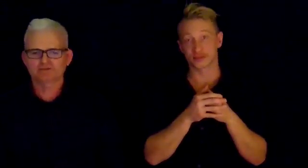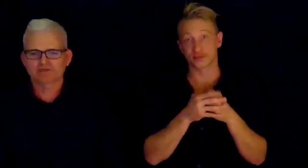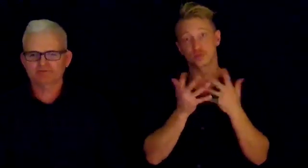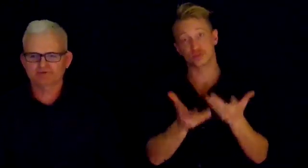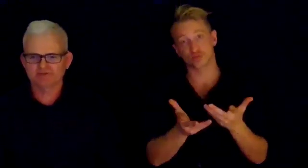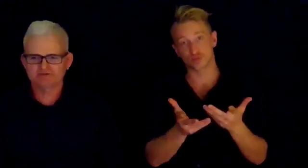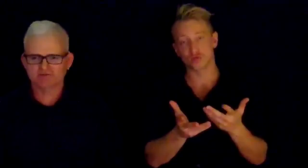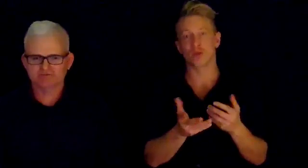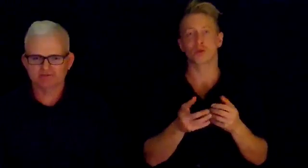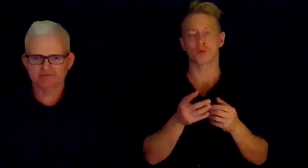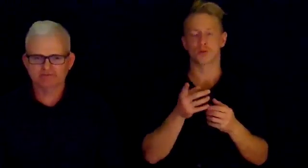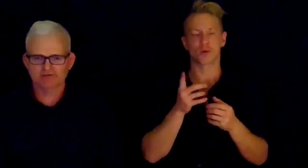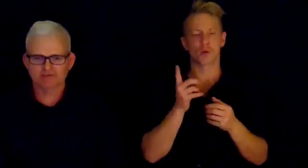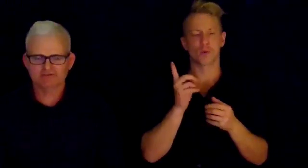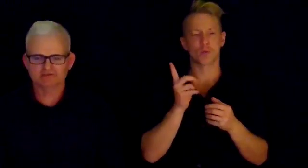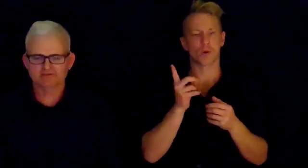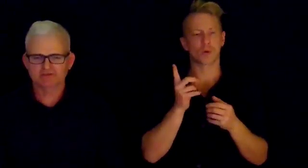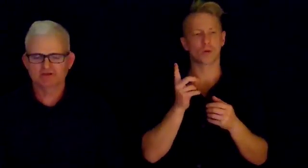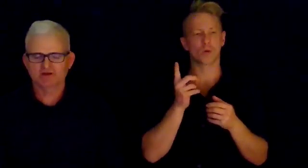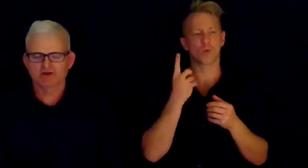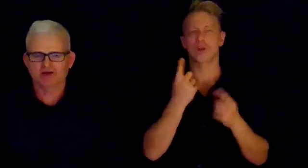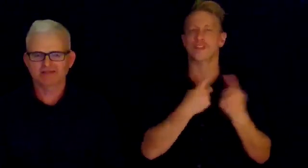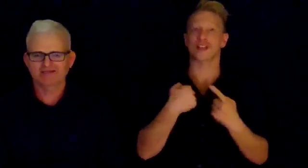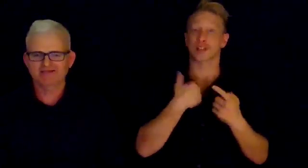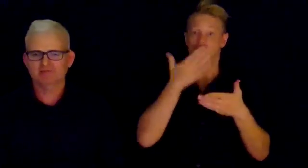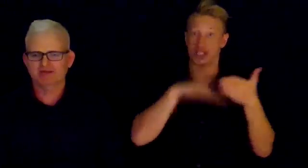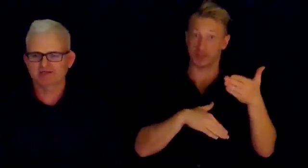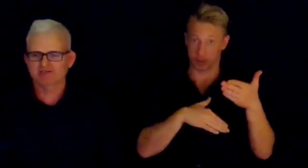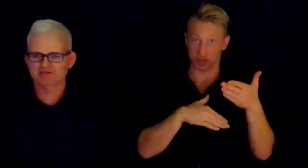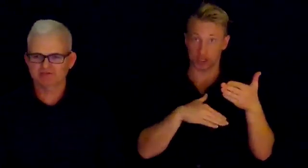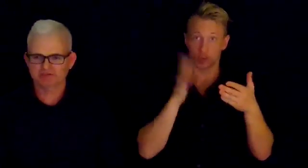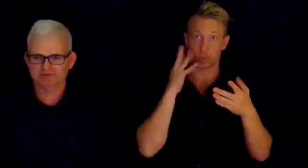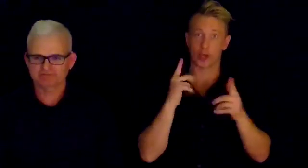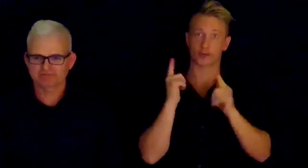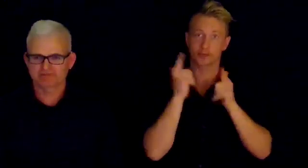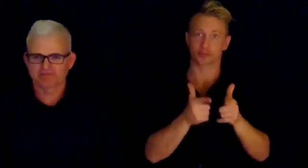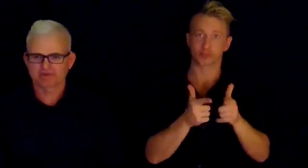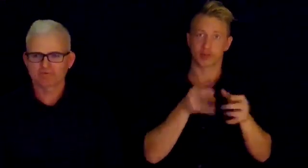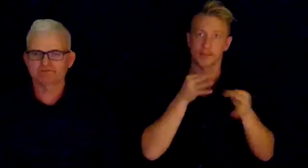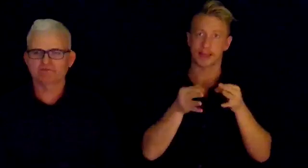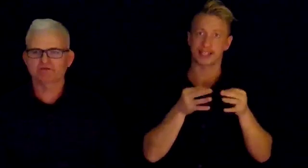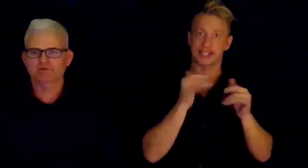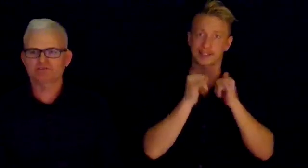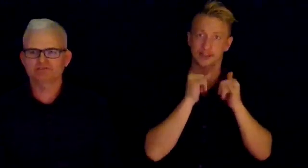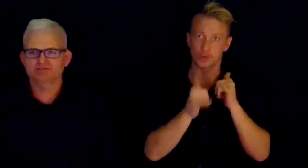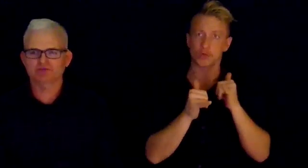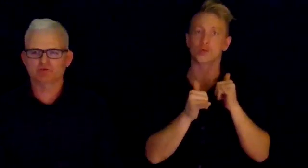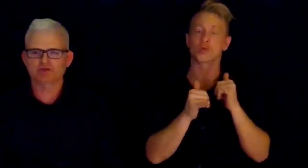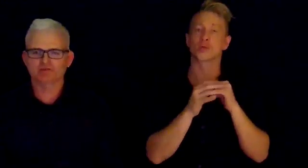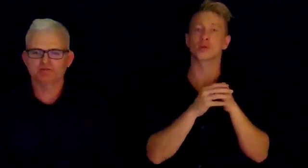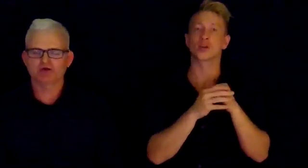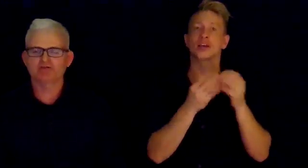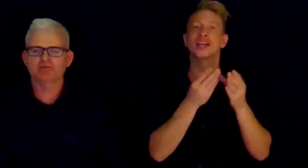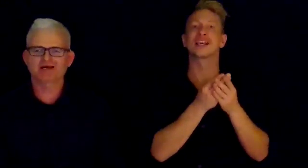So one of the toughest things I've experienced attending a planning interview was some of the questions